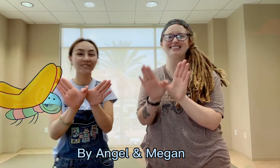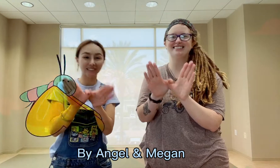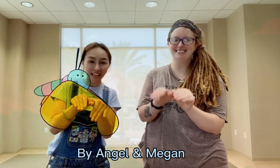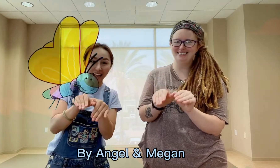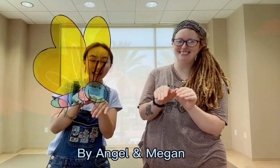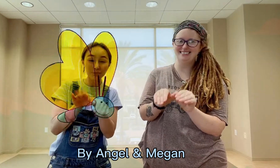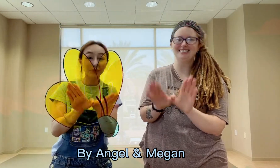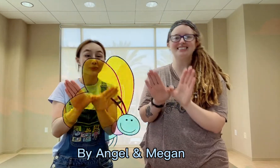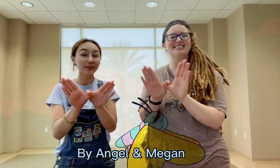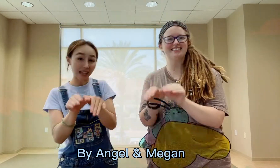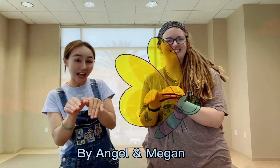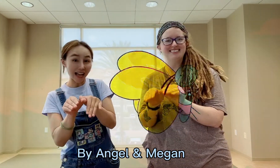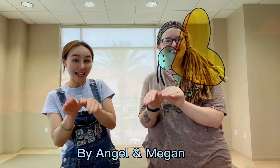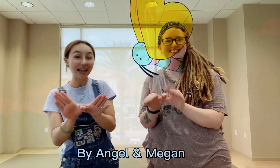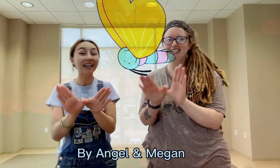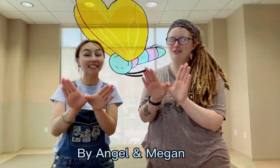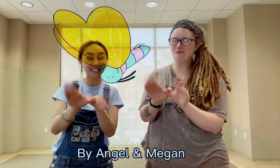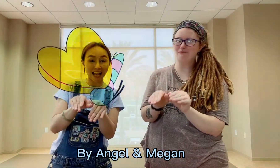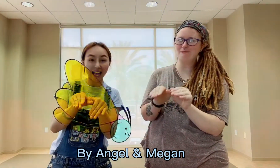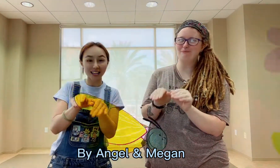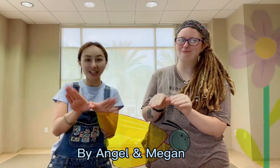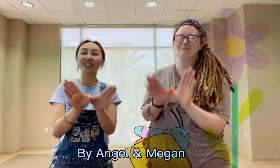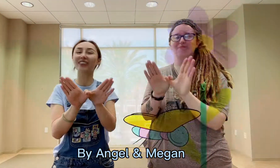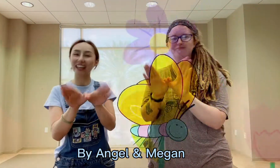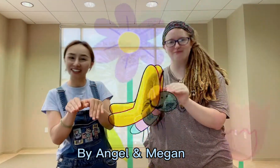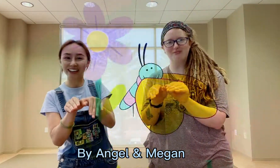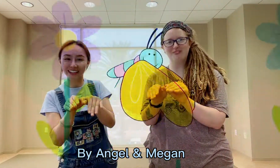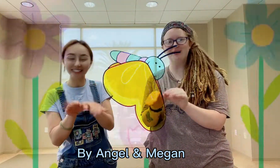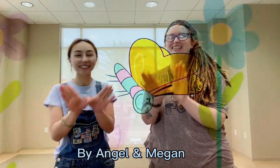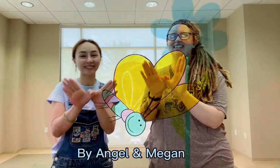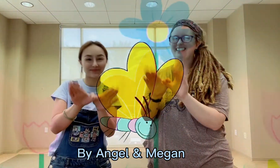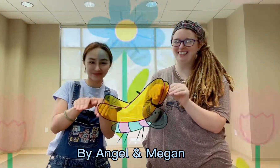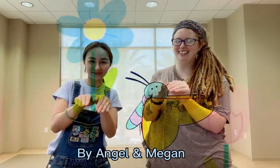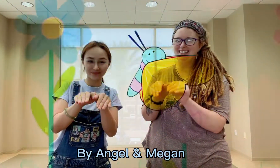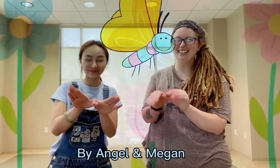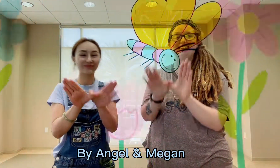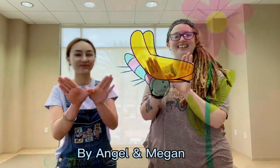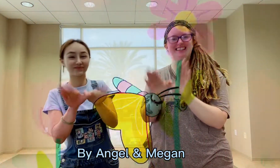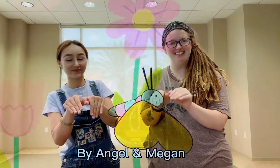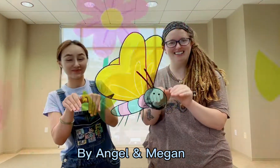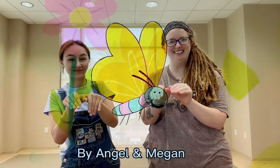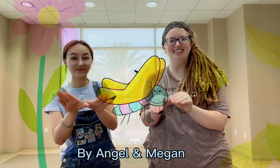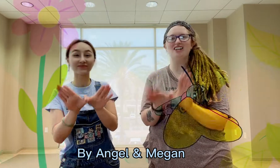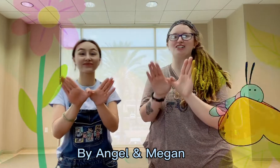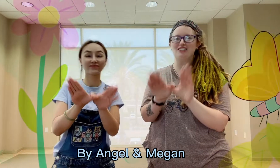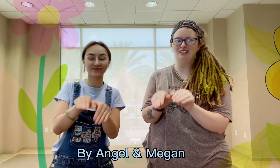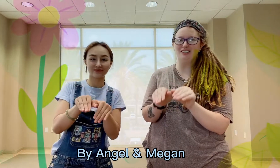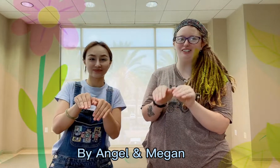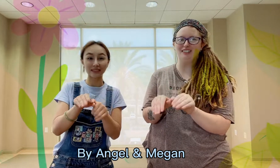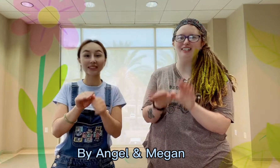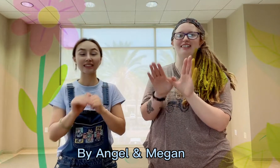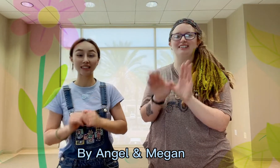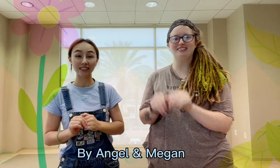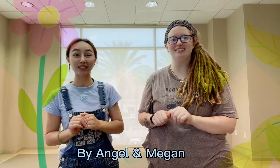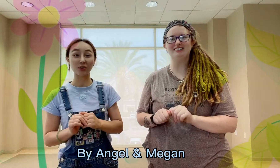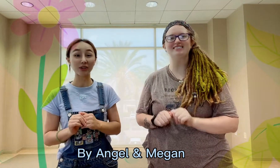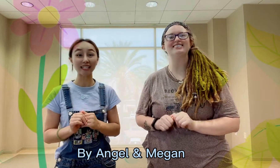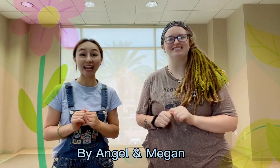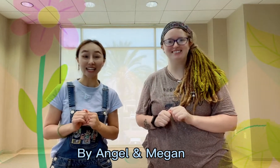ta, butterfly, ta, butterfly, ta, ta. You can do it. Butter, butter, butter, butter, butterfly. What's the next?